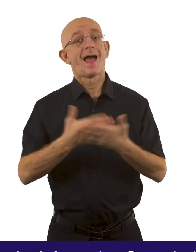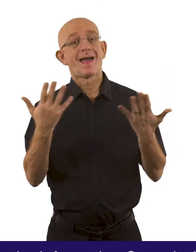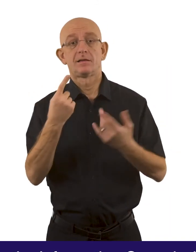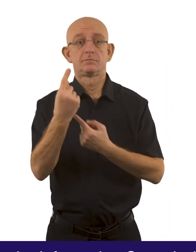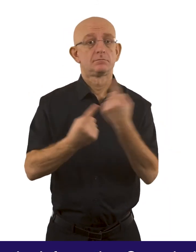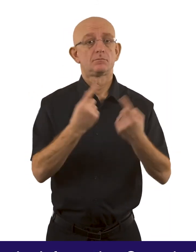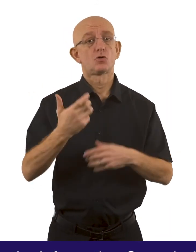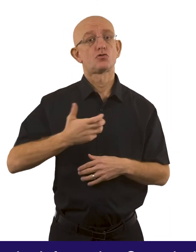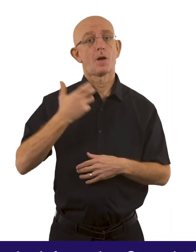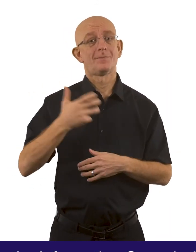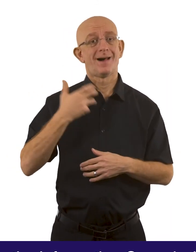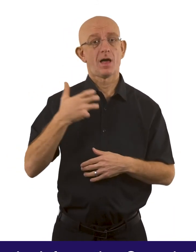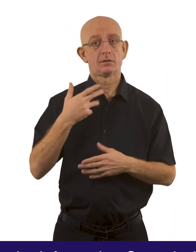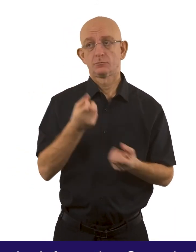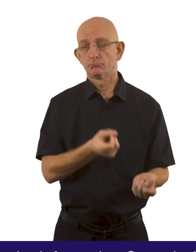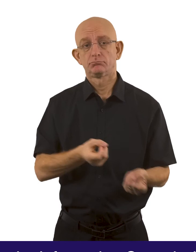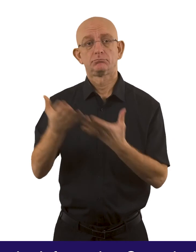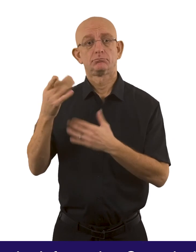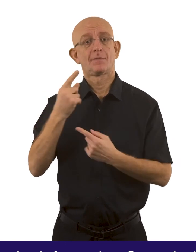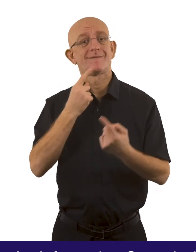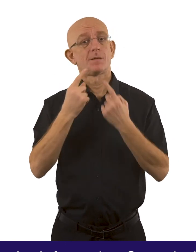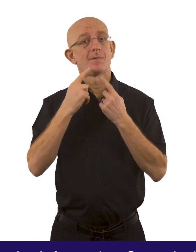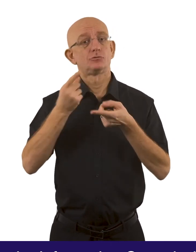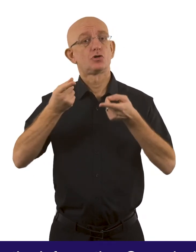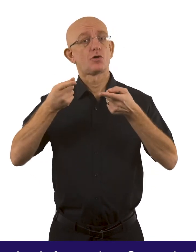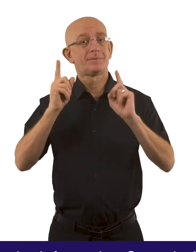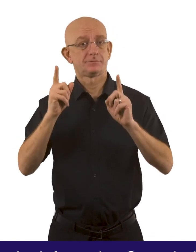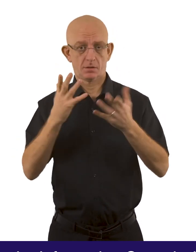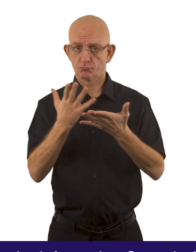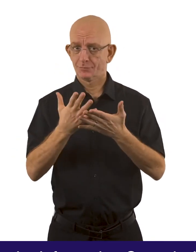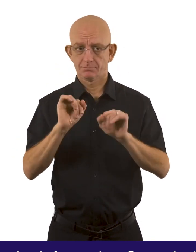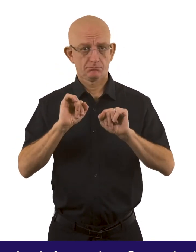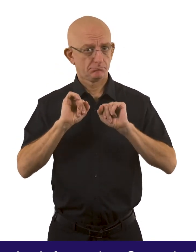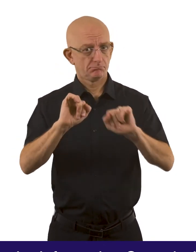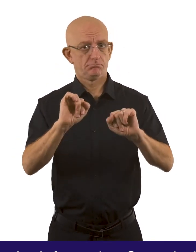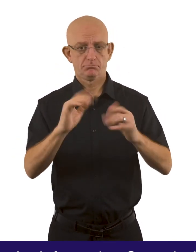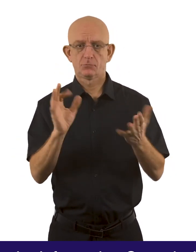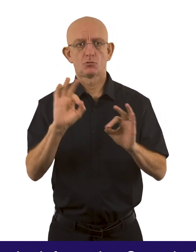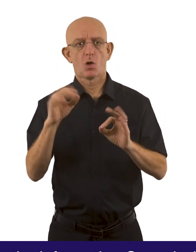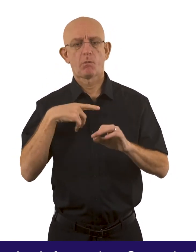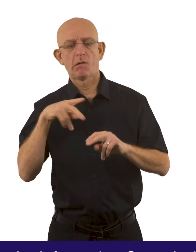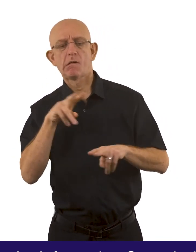Any complaint to the Information Commissioner is without prejudice to your right to seek redress through the courts.